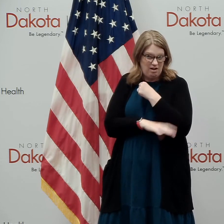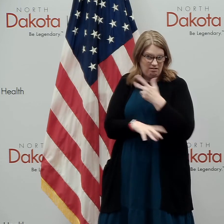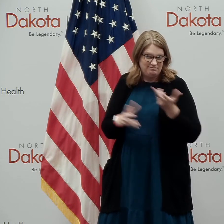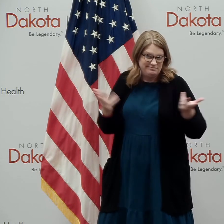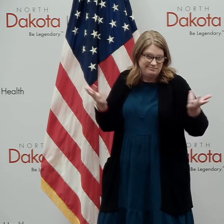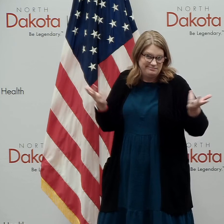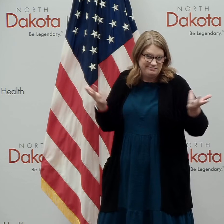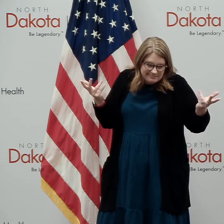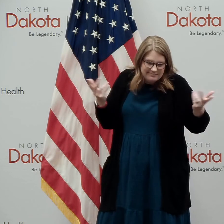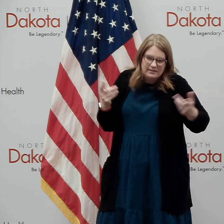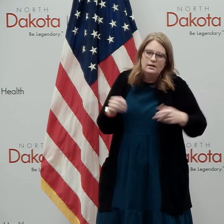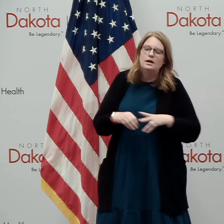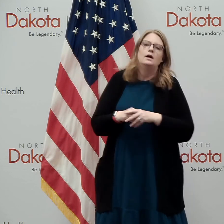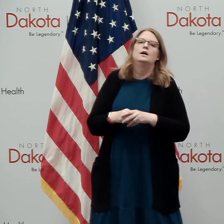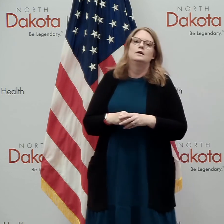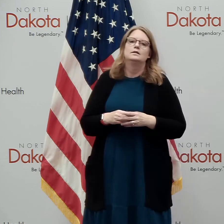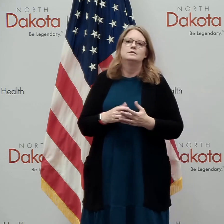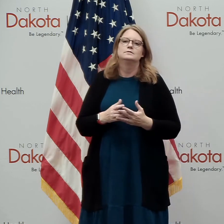more